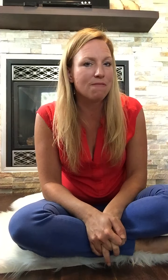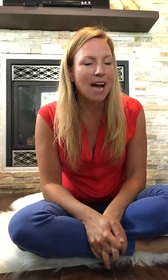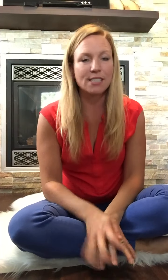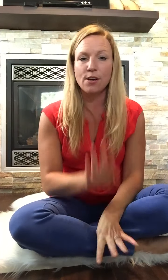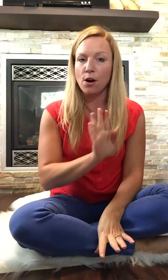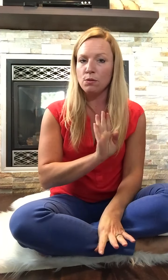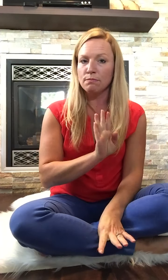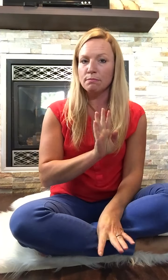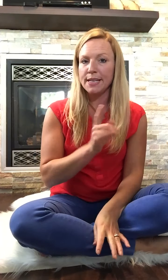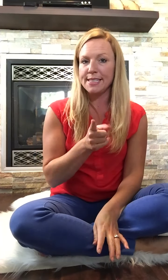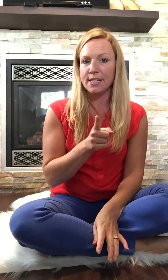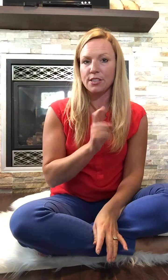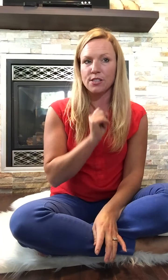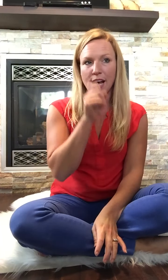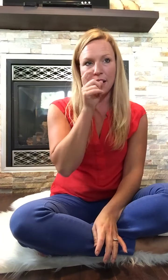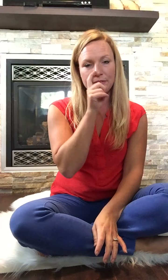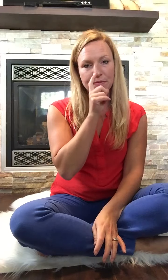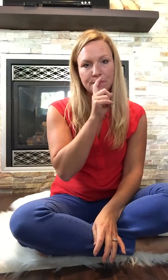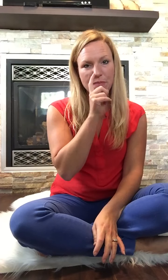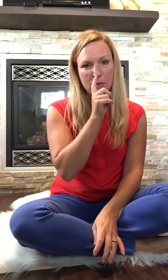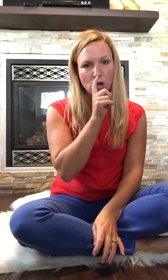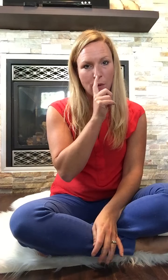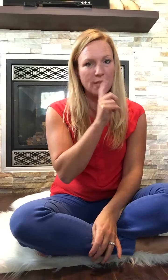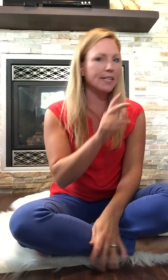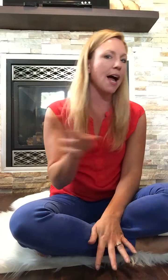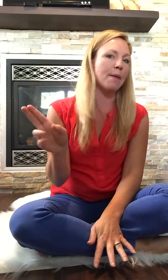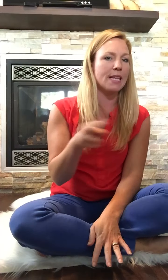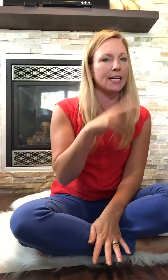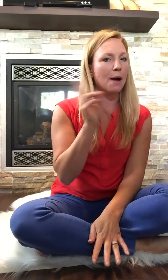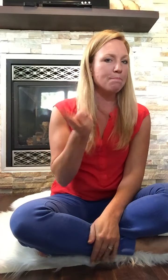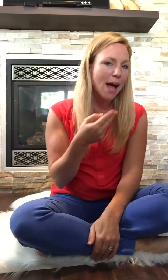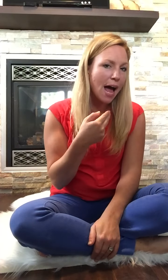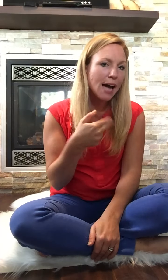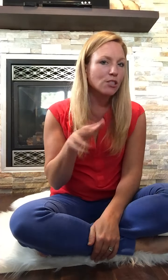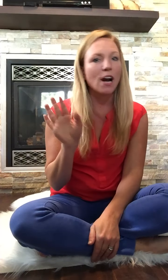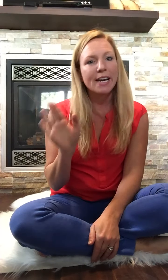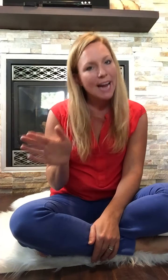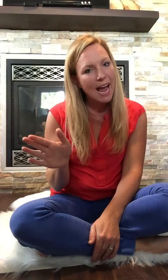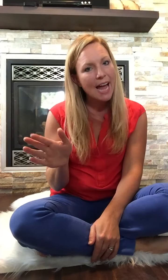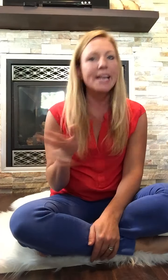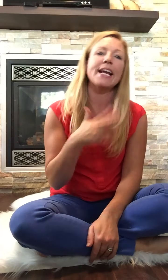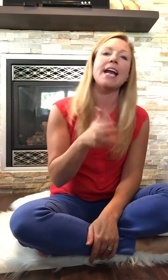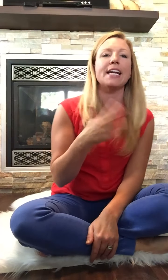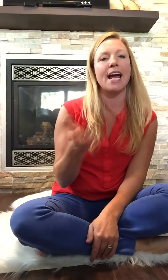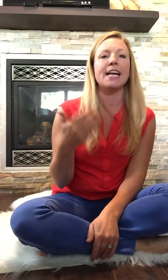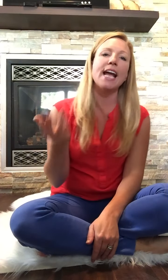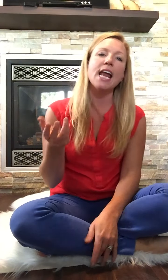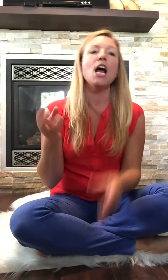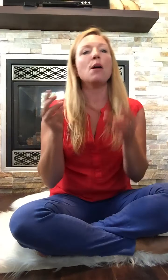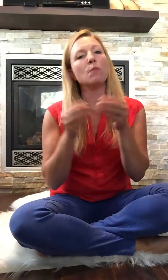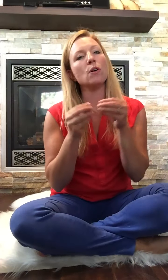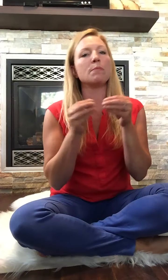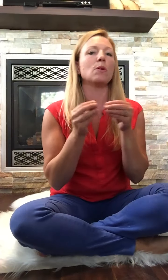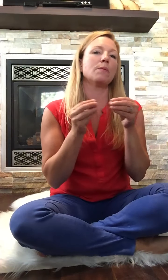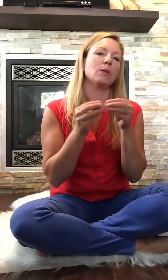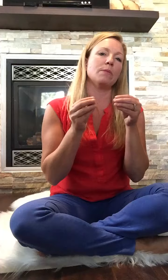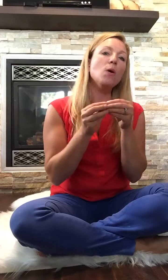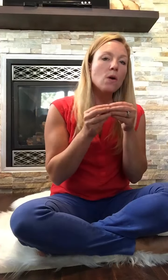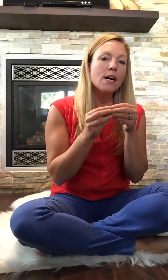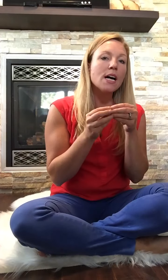fast. So be easy on yourself. Maybe try it one time and then come back. Try it again and again and again and again. More and more and more and